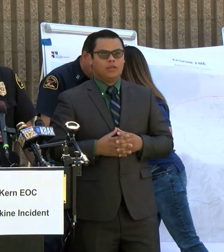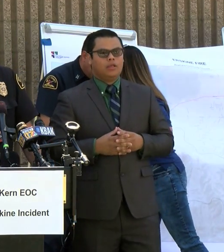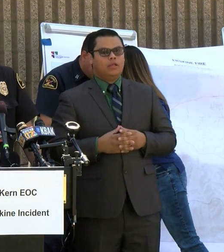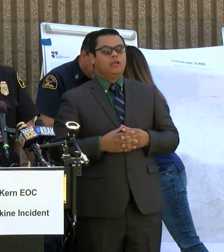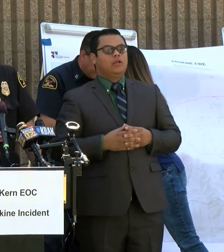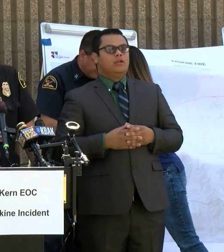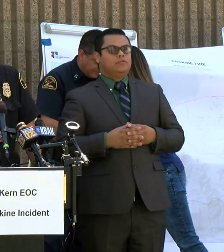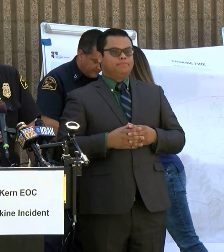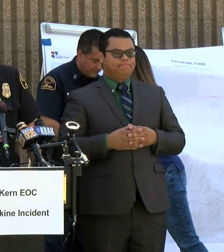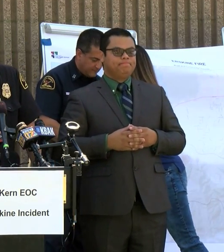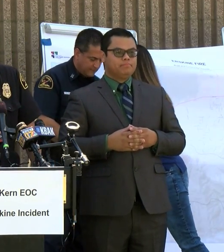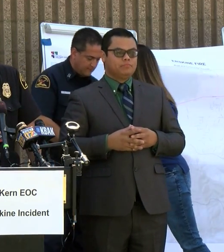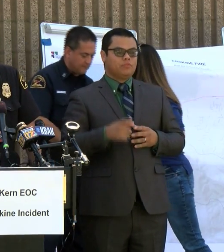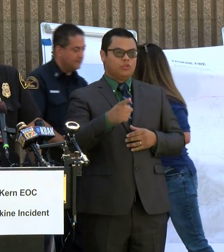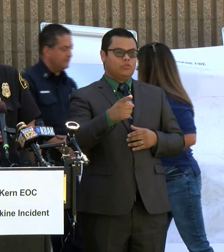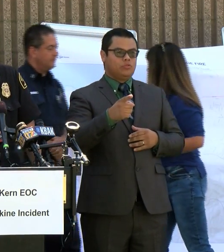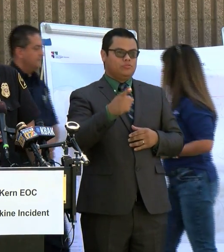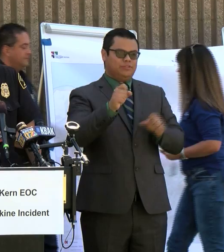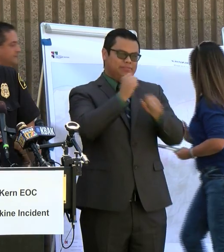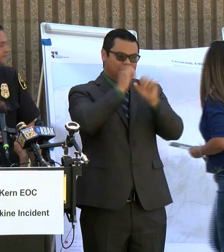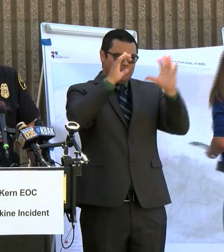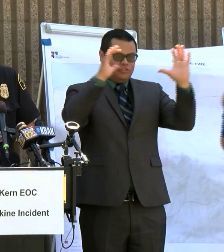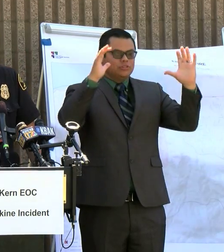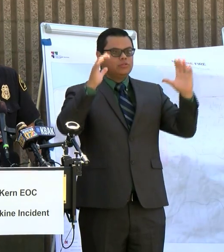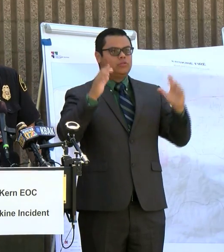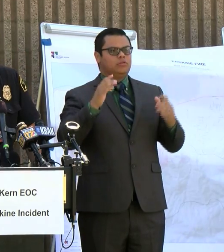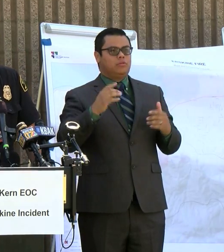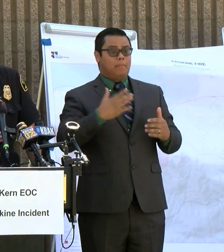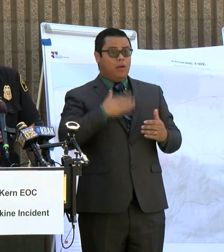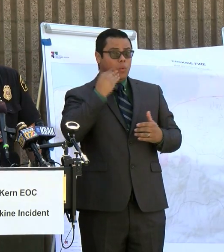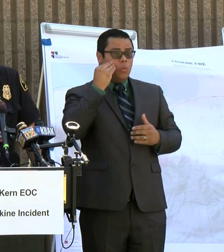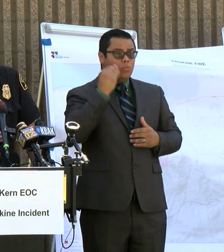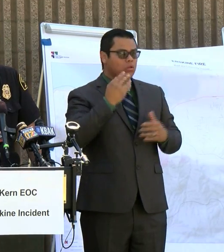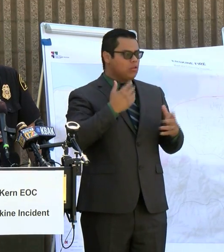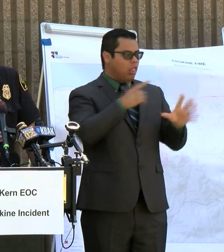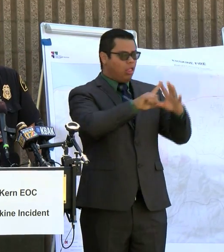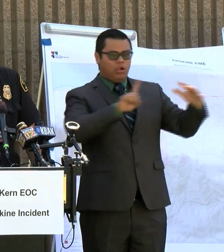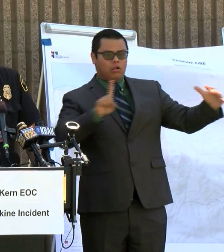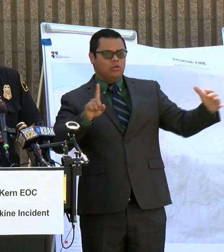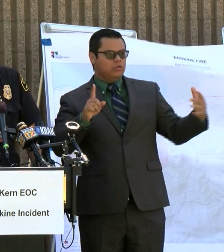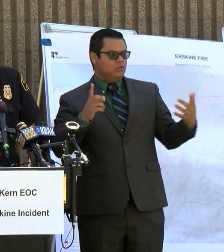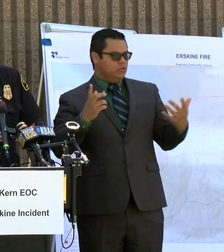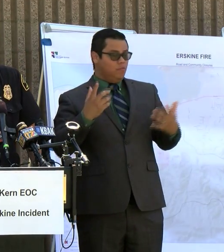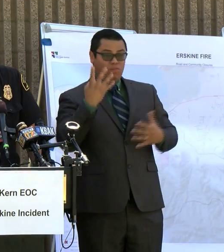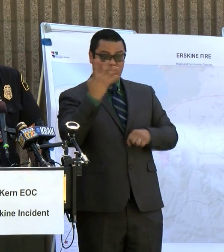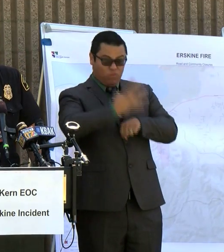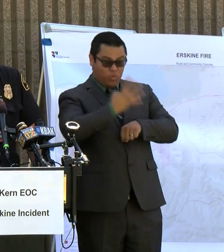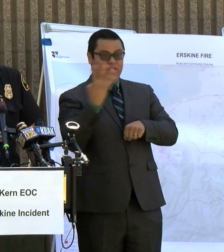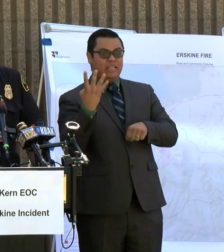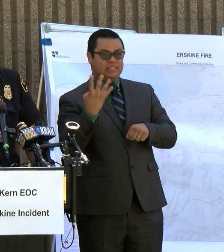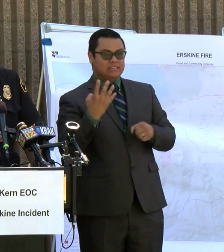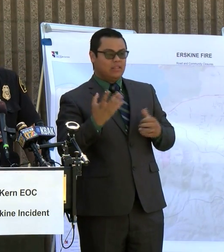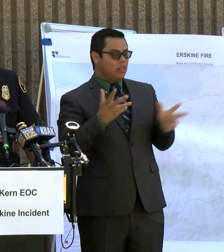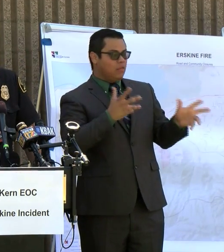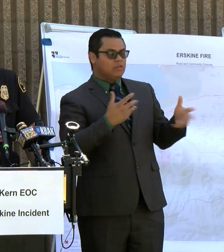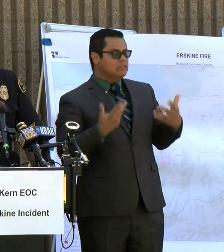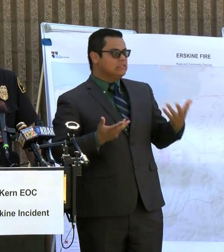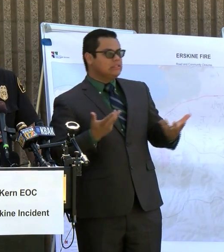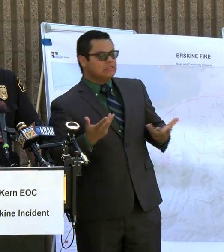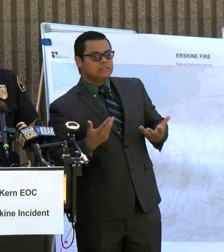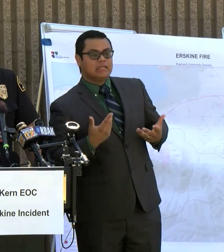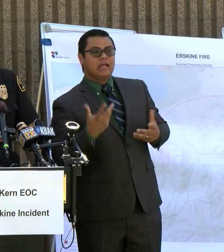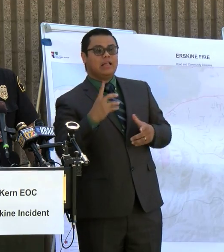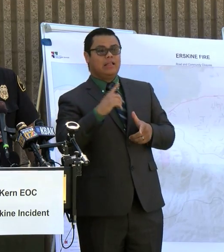You can just imagine being displaced from your home for 4 days, and then add on